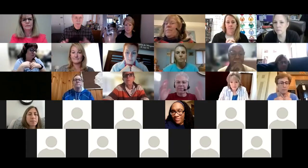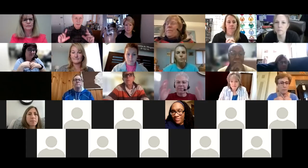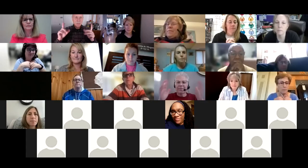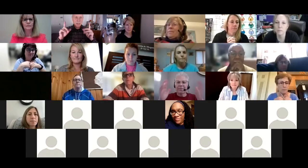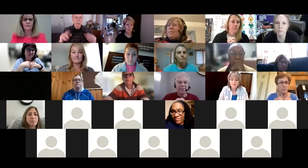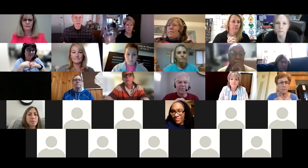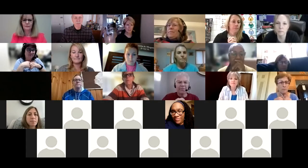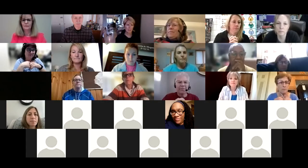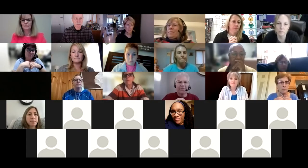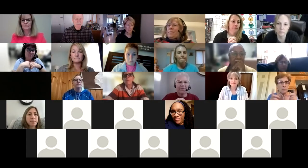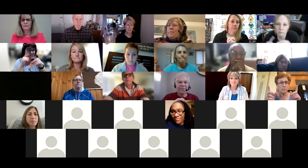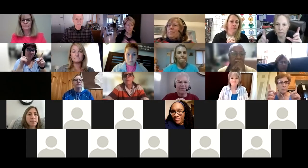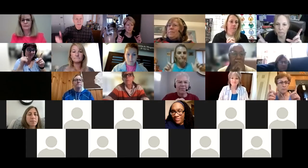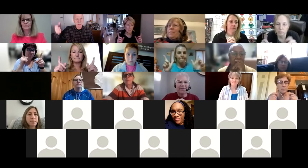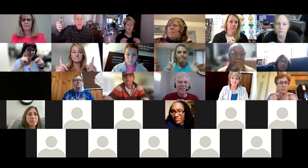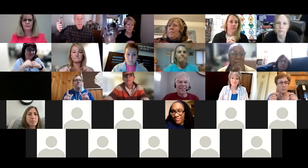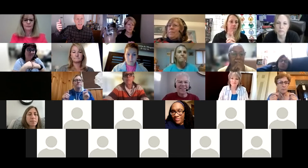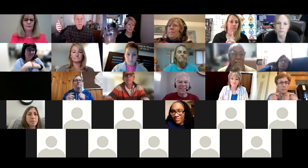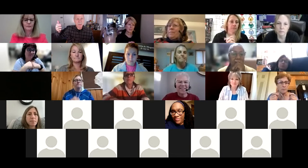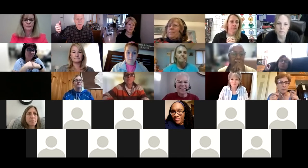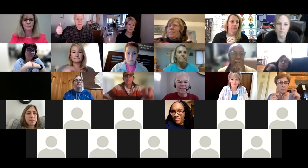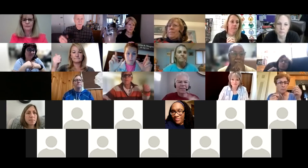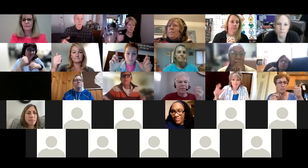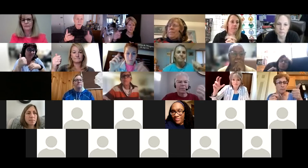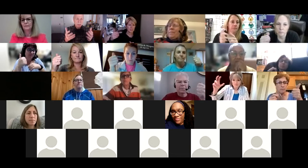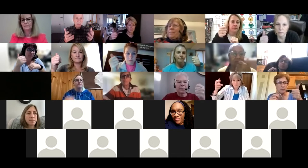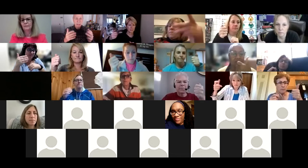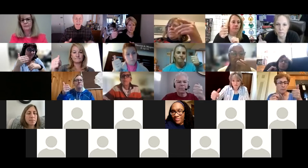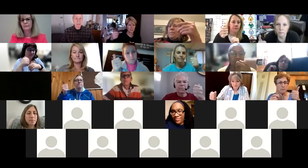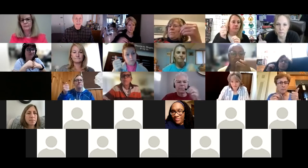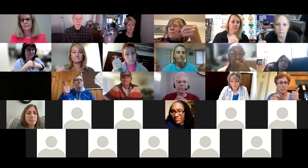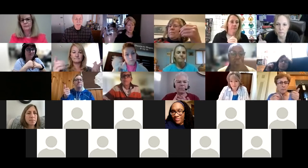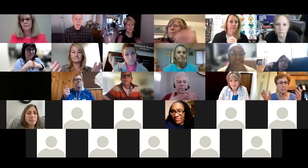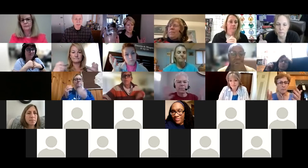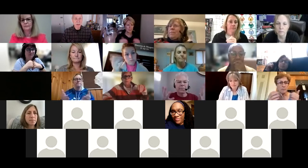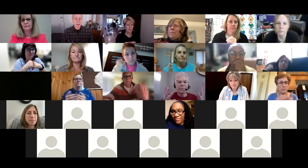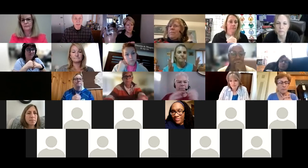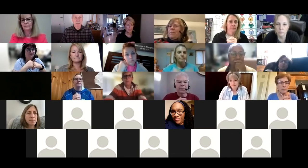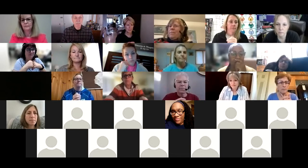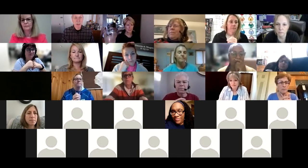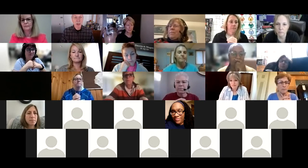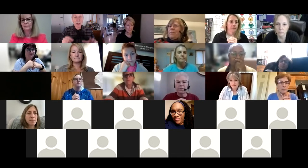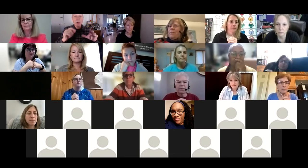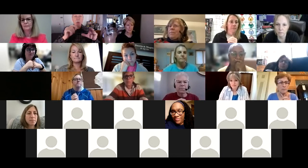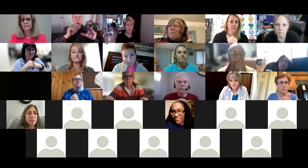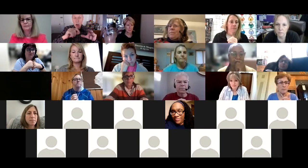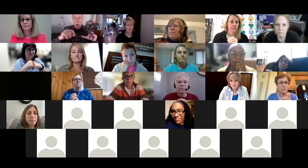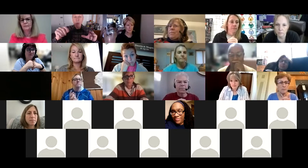My idea. Set a timer for something like that. It's 10 minutes. You say, we're all